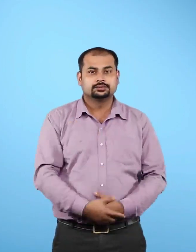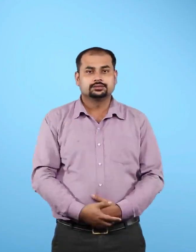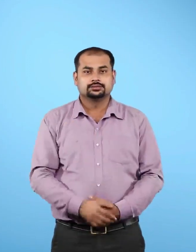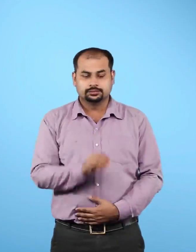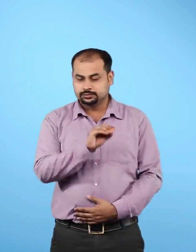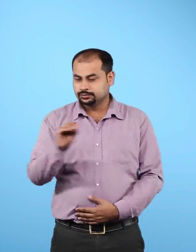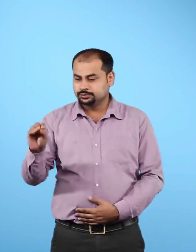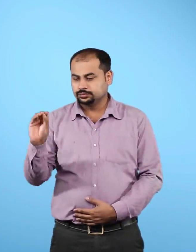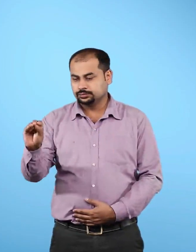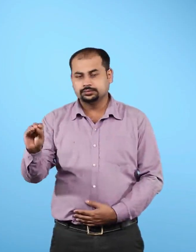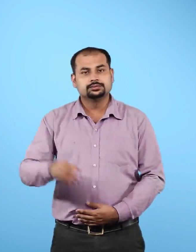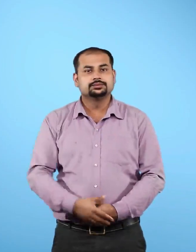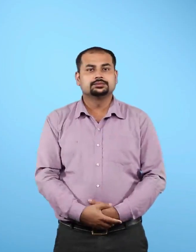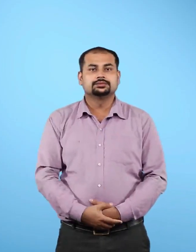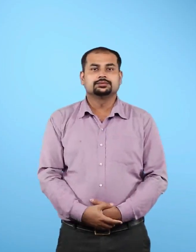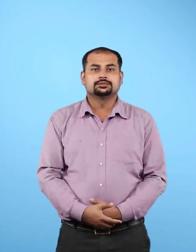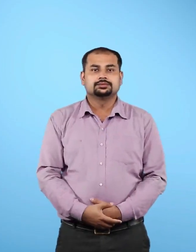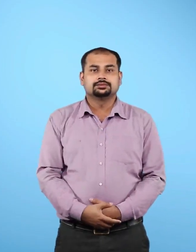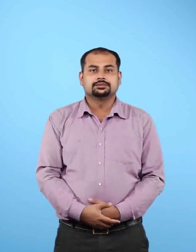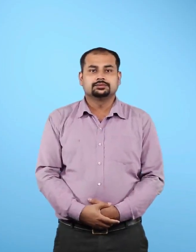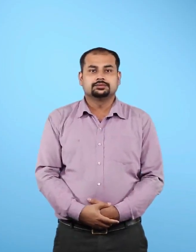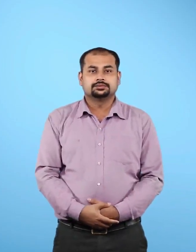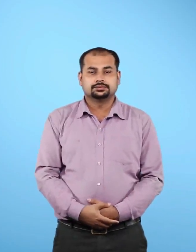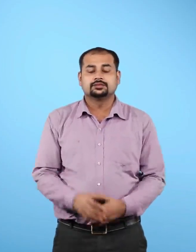Dash meter, dash centimeters.